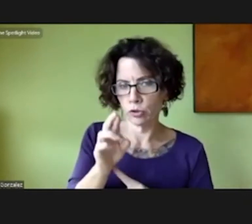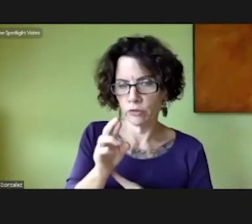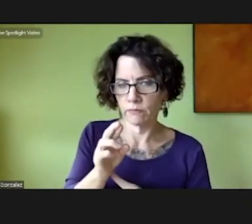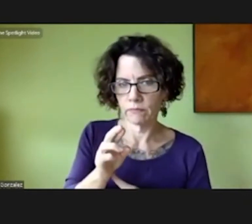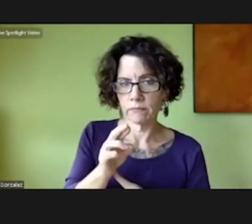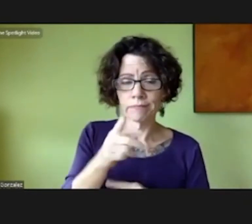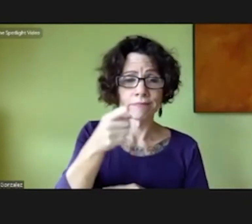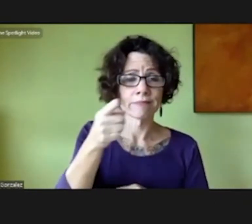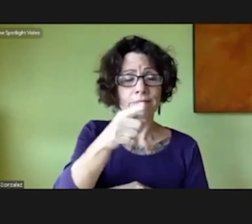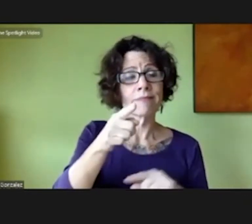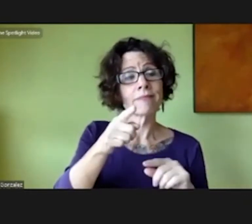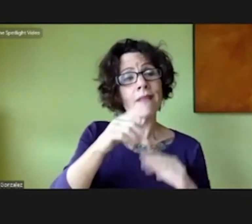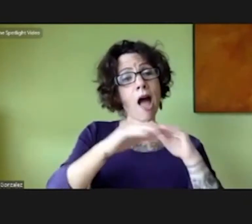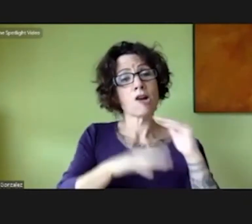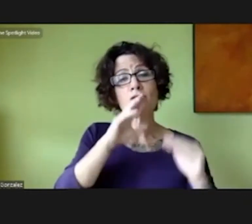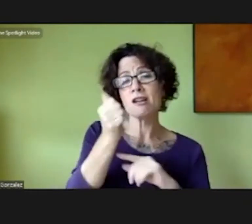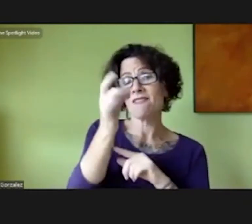So these are 4 bullet points